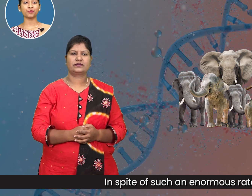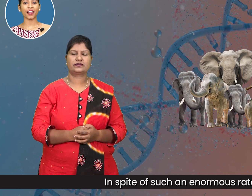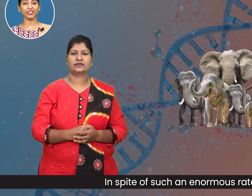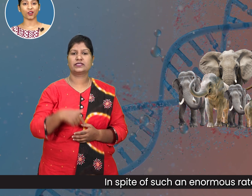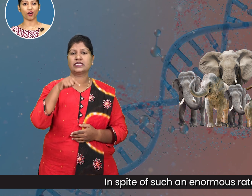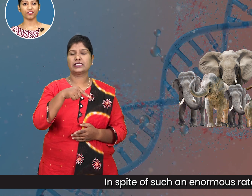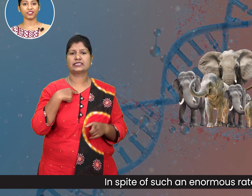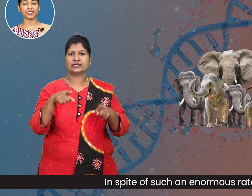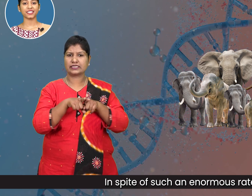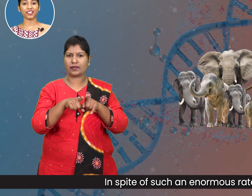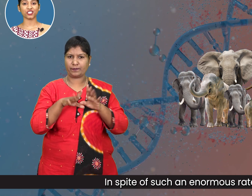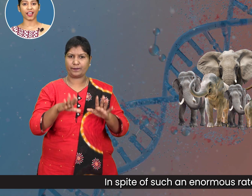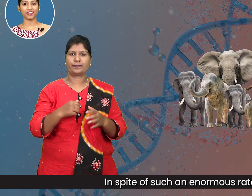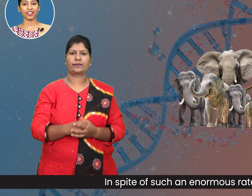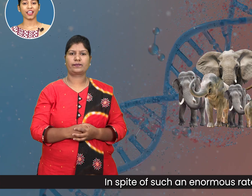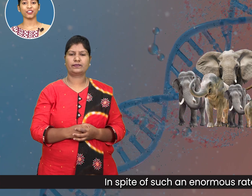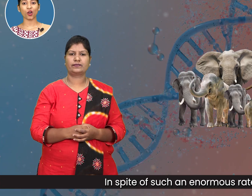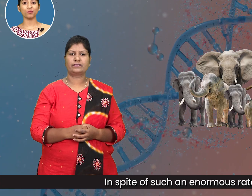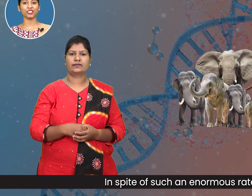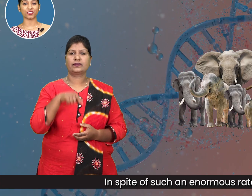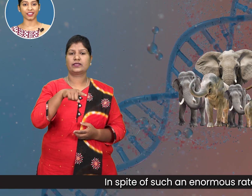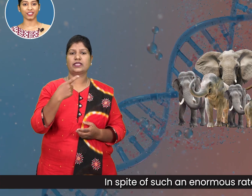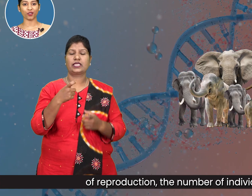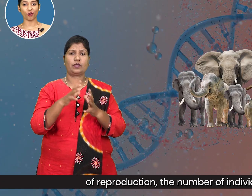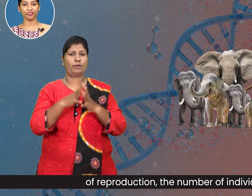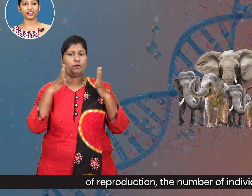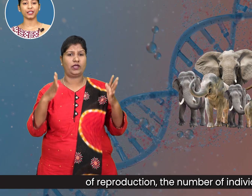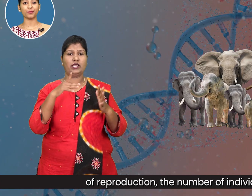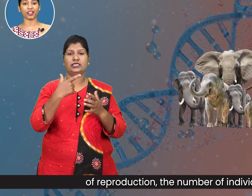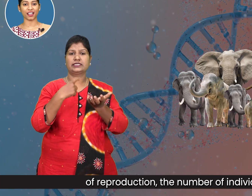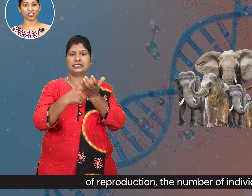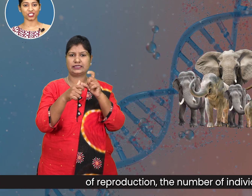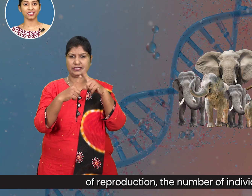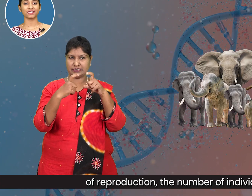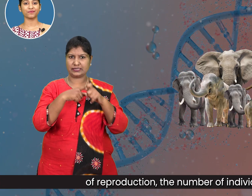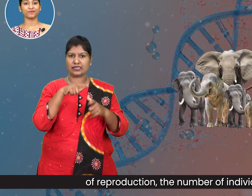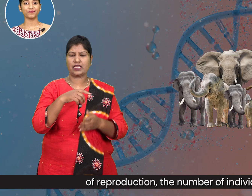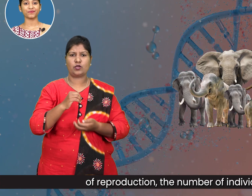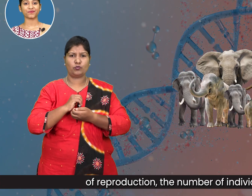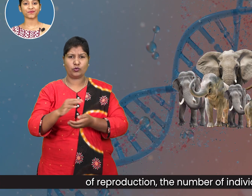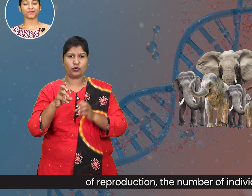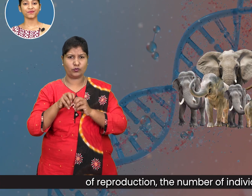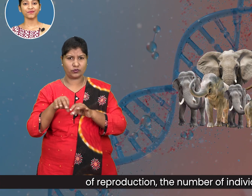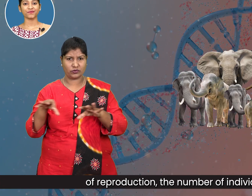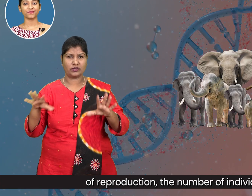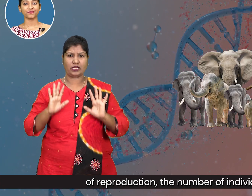In spite of such an enormous rate of reproduction,